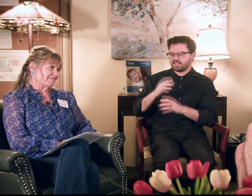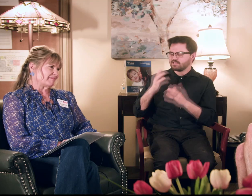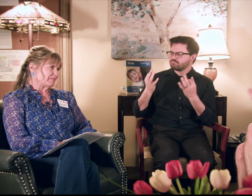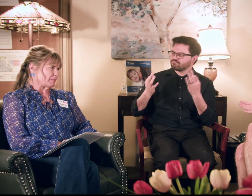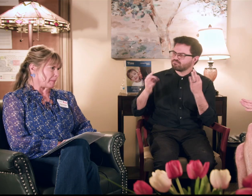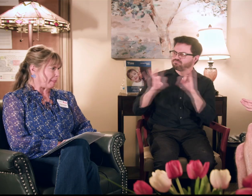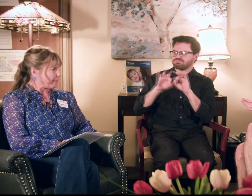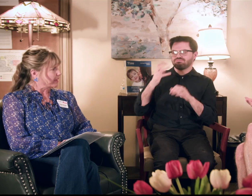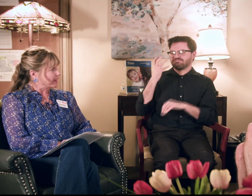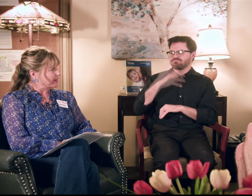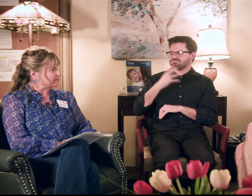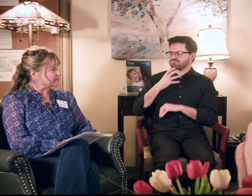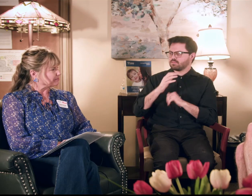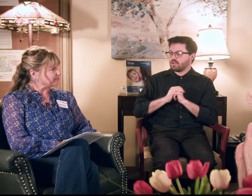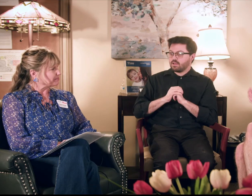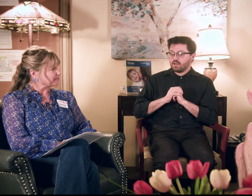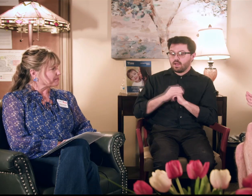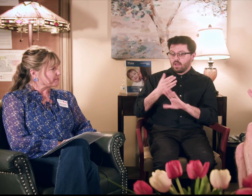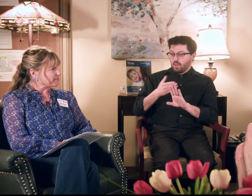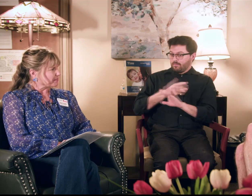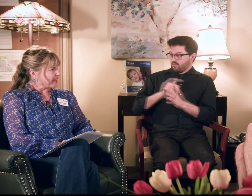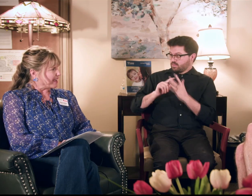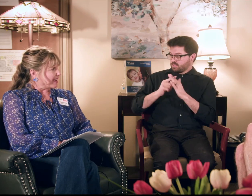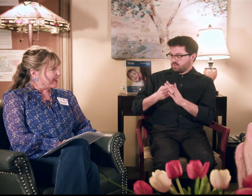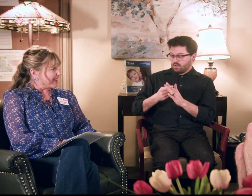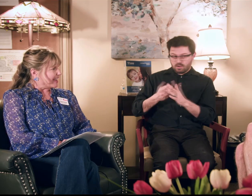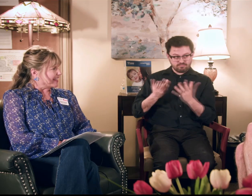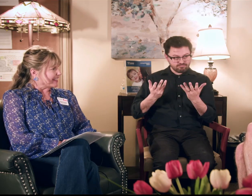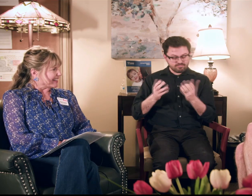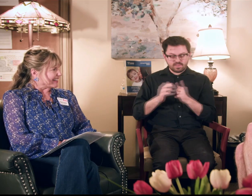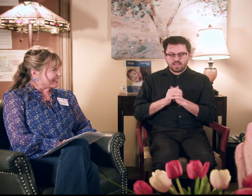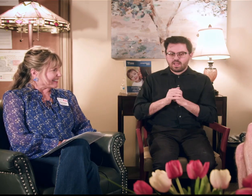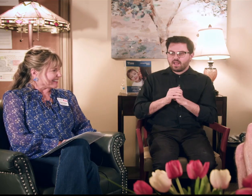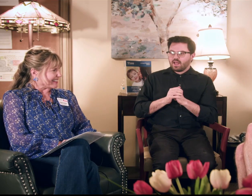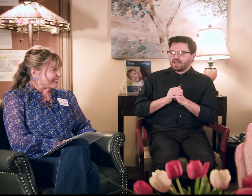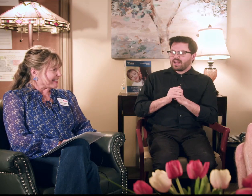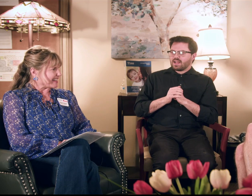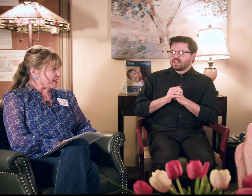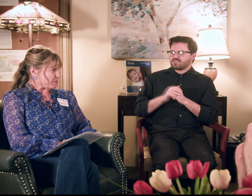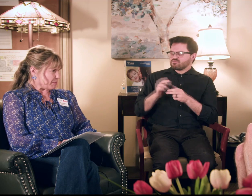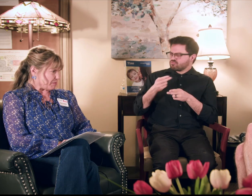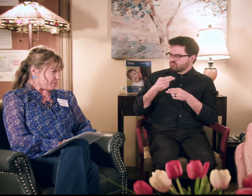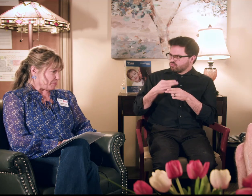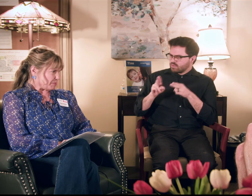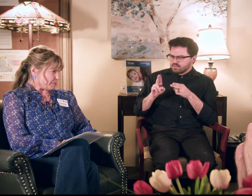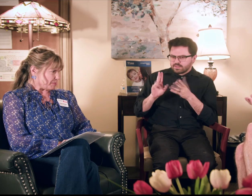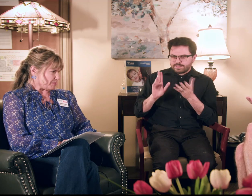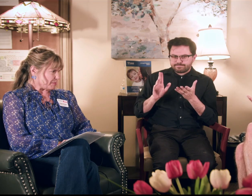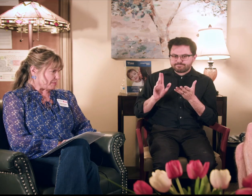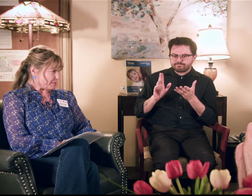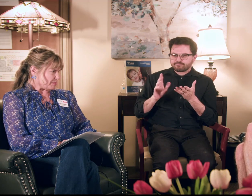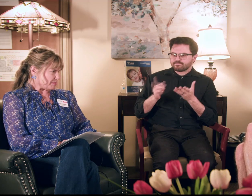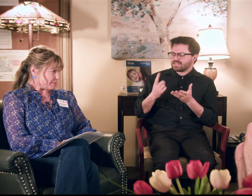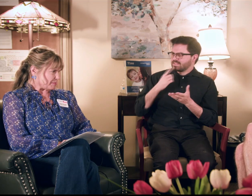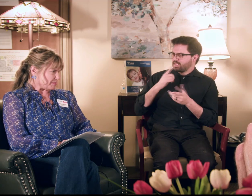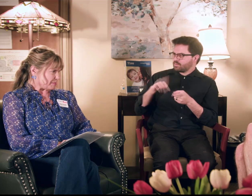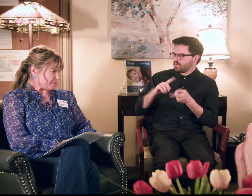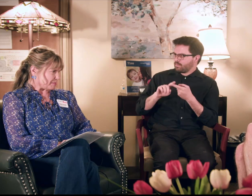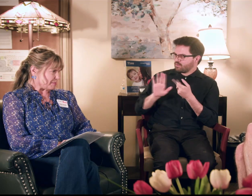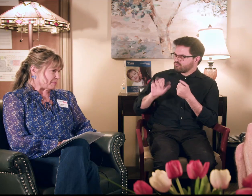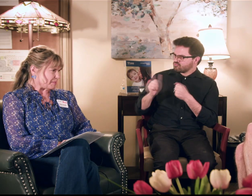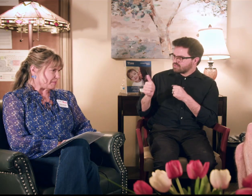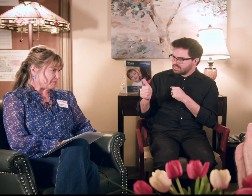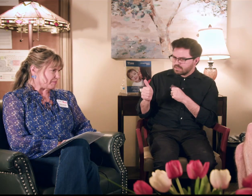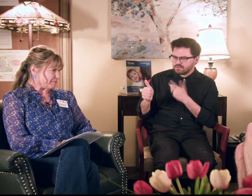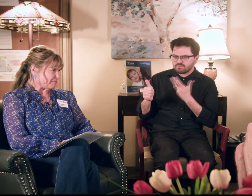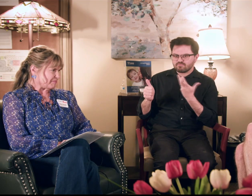the conversation. Before we jump in, take a minute, tell everybody a little bit about yourself. One of the things we say